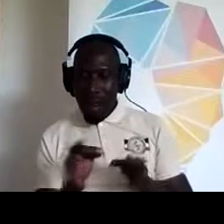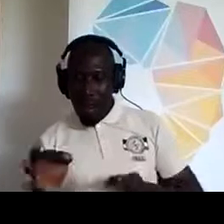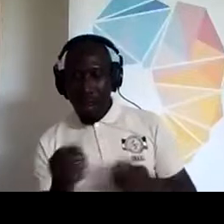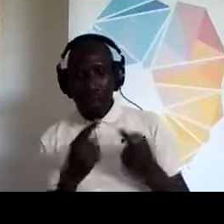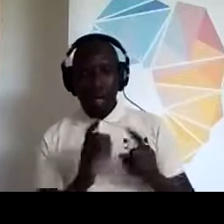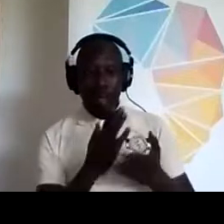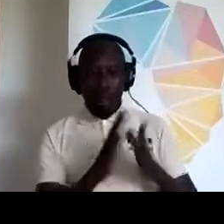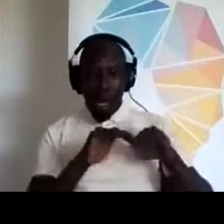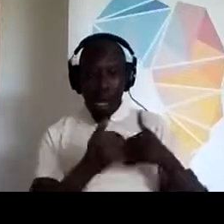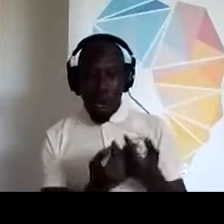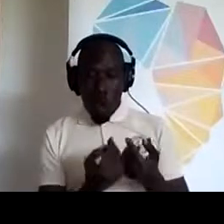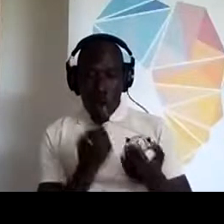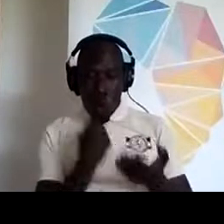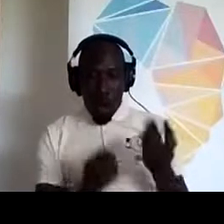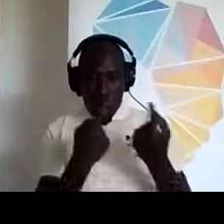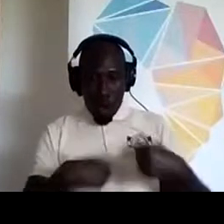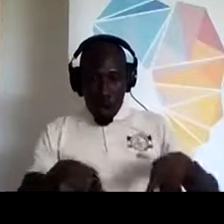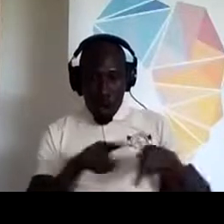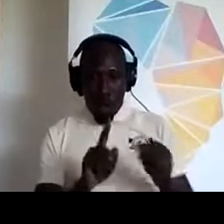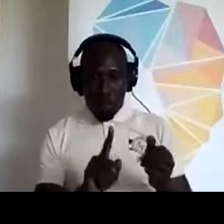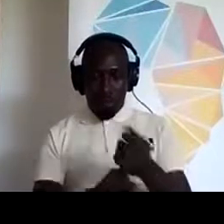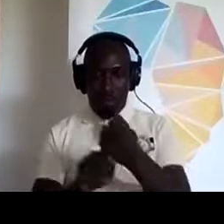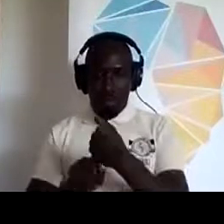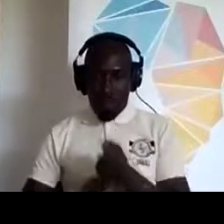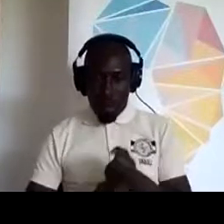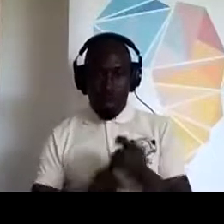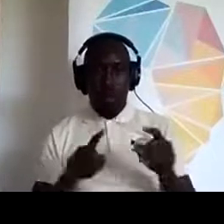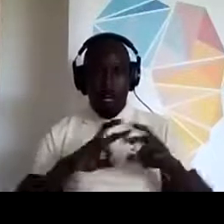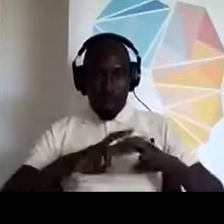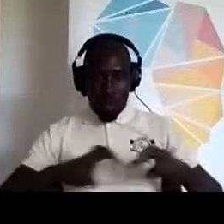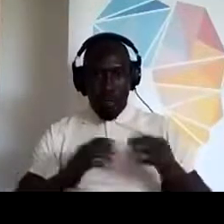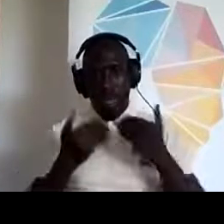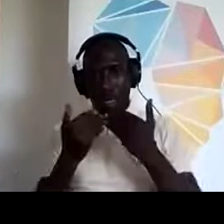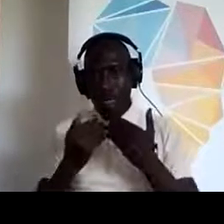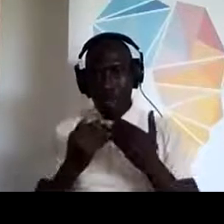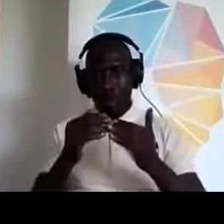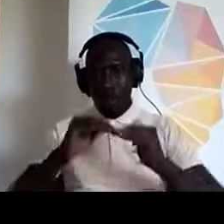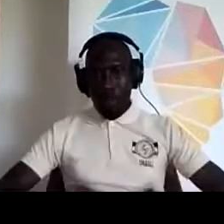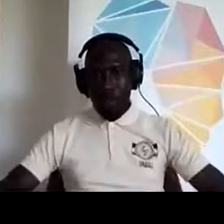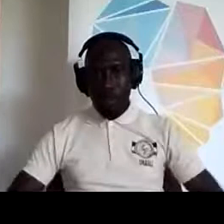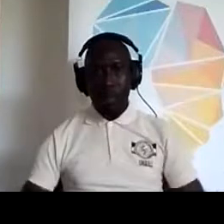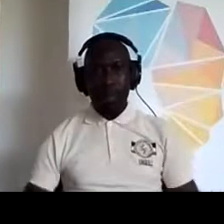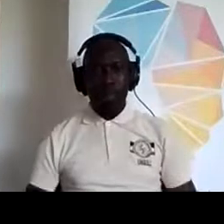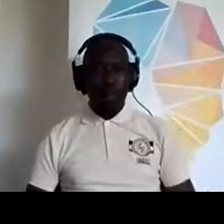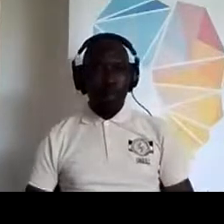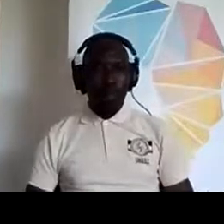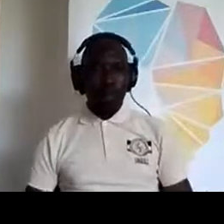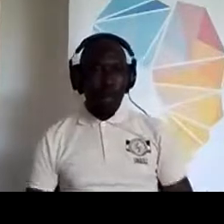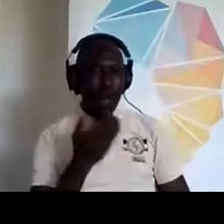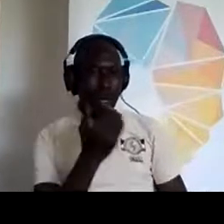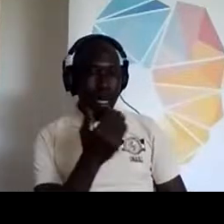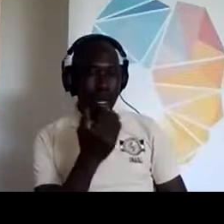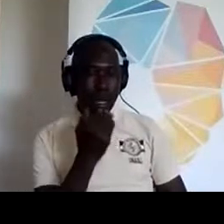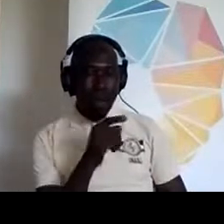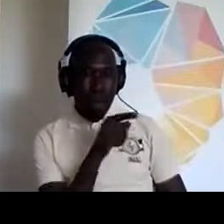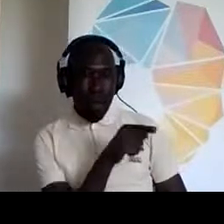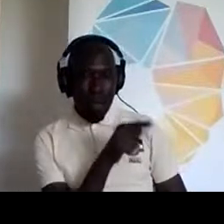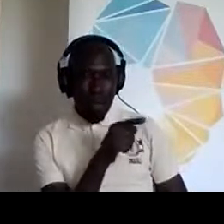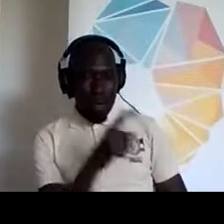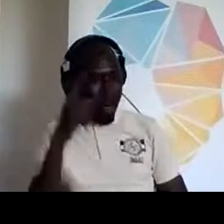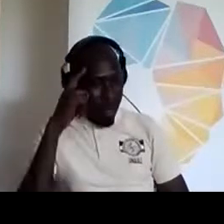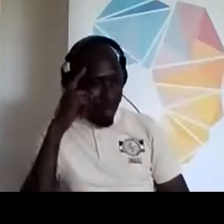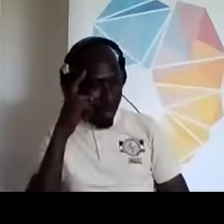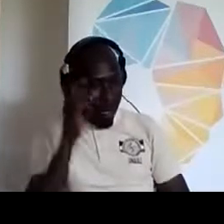somehow what we got from this research. Thank you, Paul. Thank you, Claude. And I think